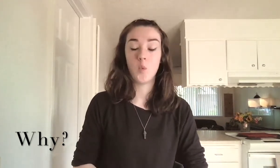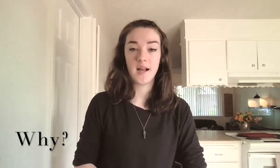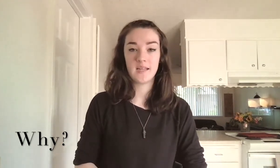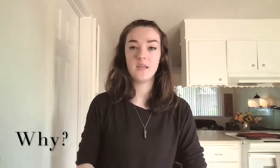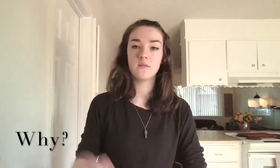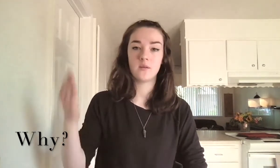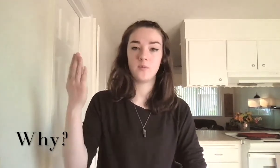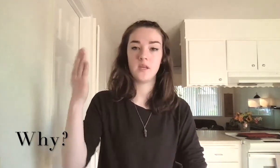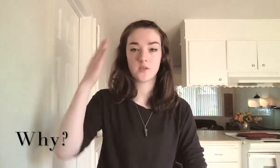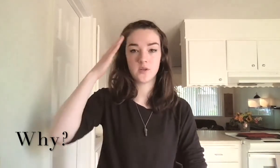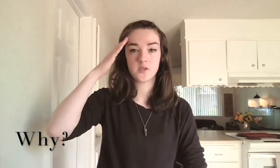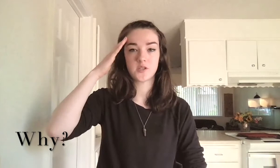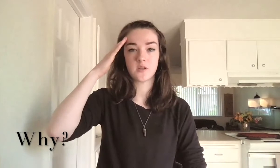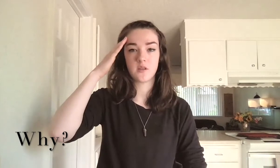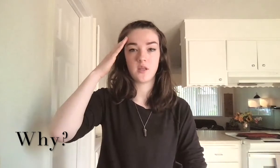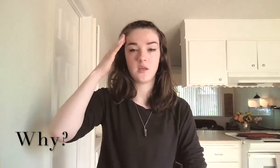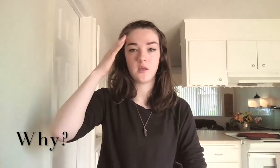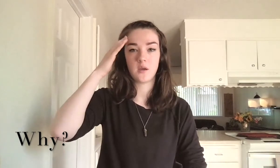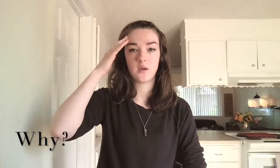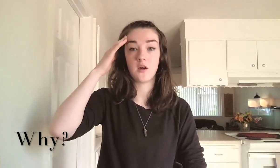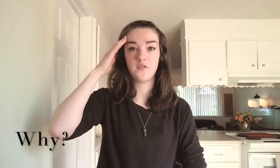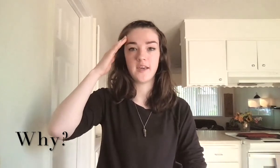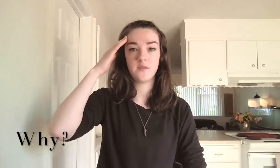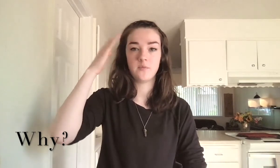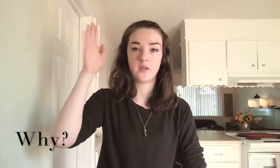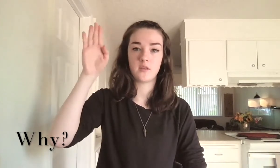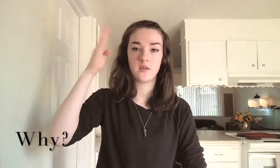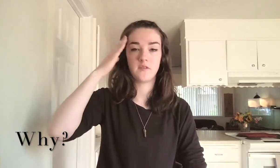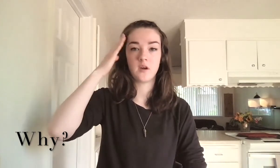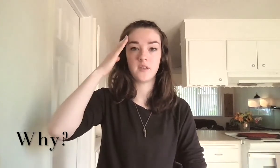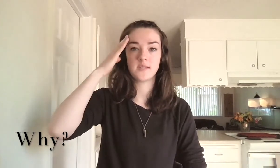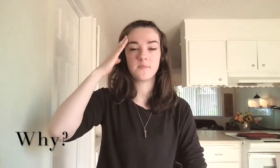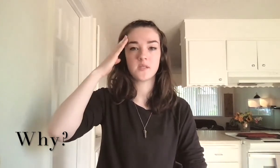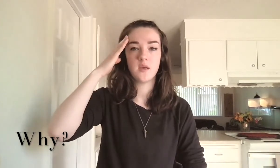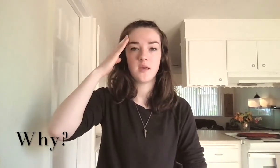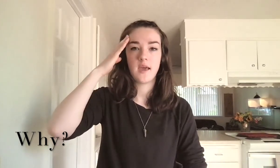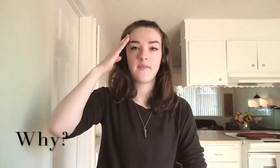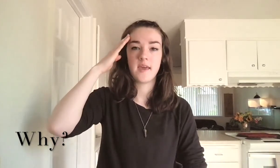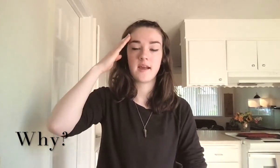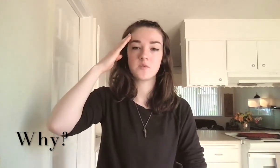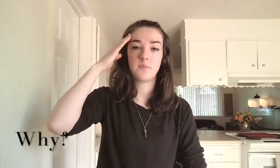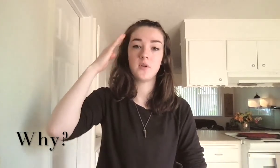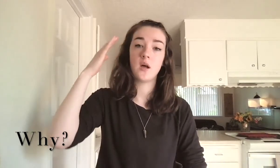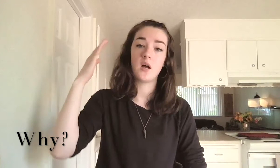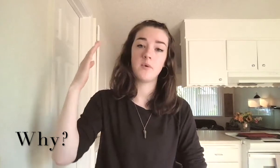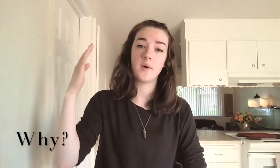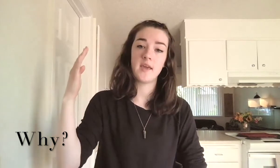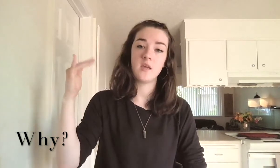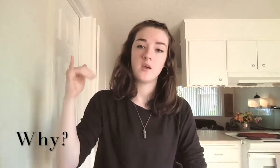why, we touch our forehead with our fingertips. And then as we pull our arm away,